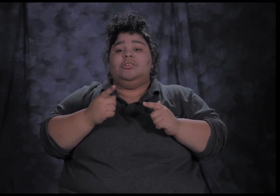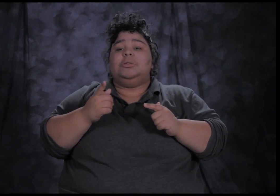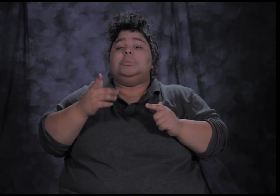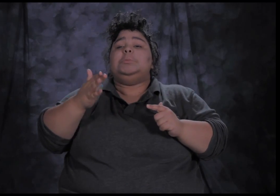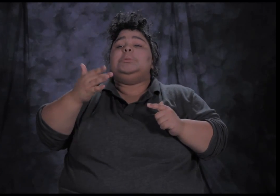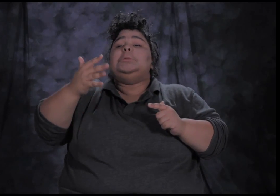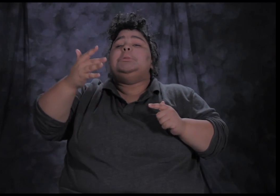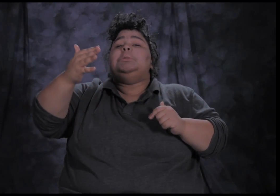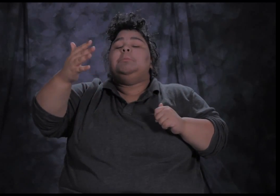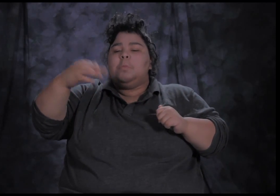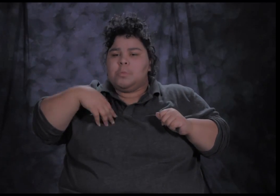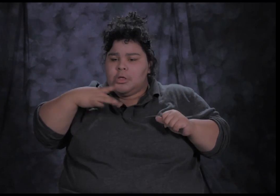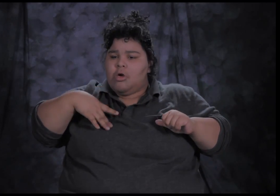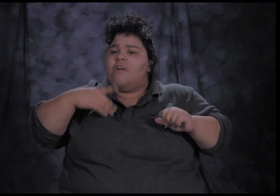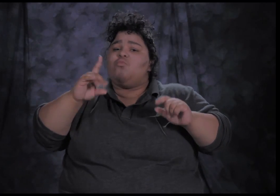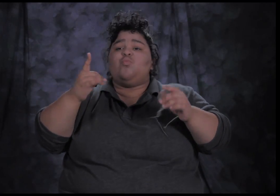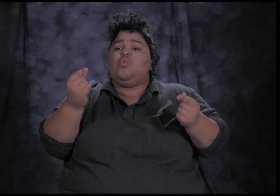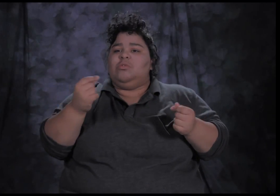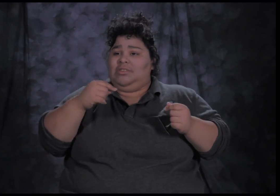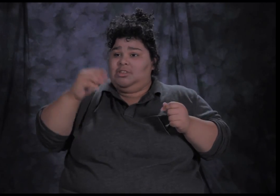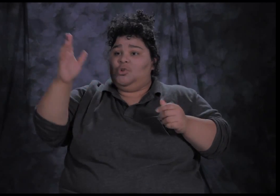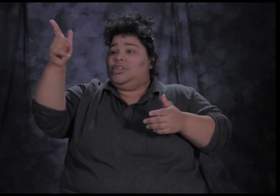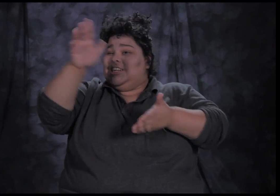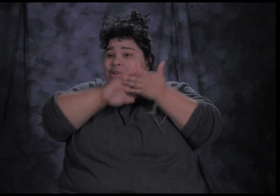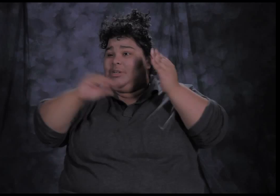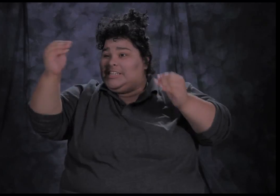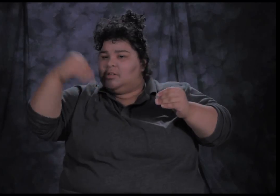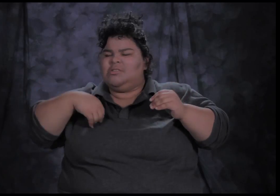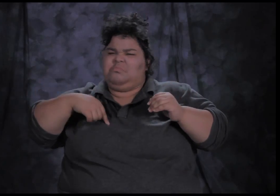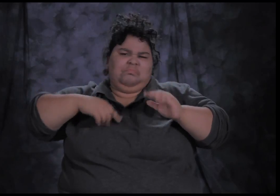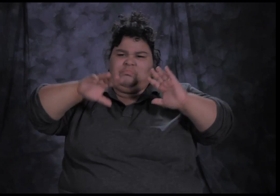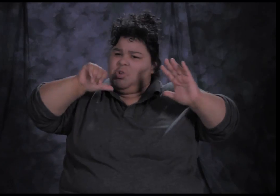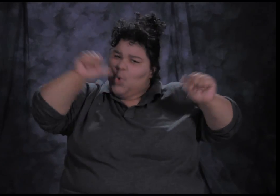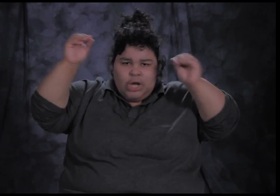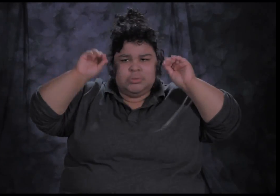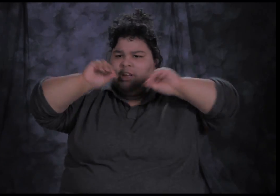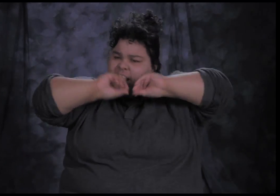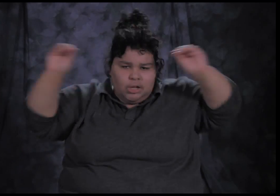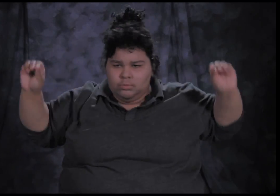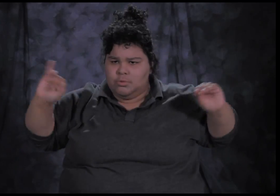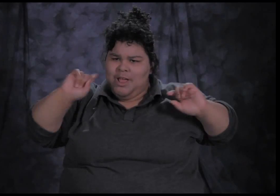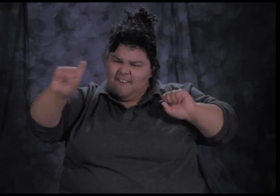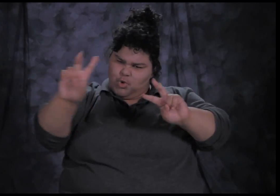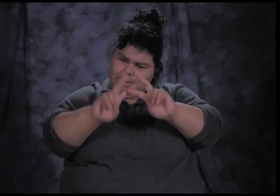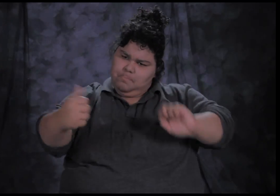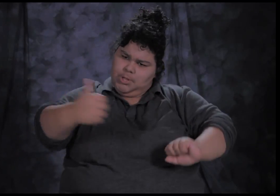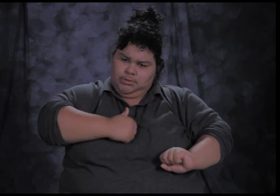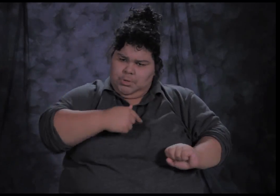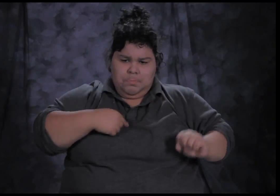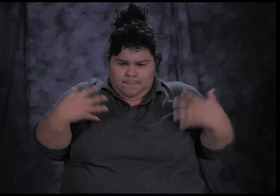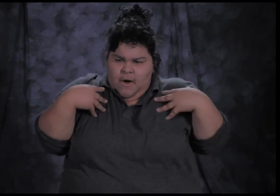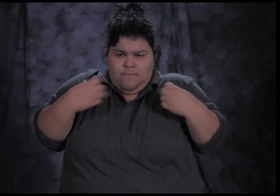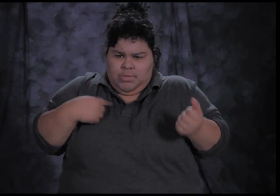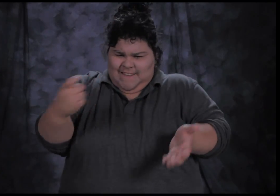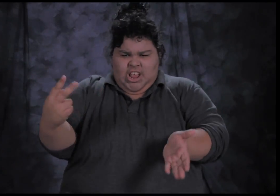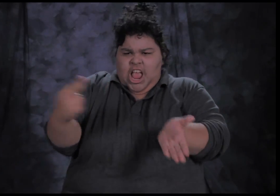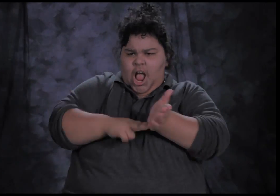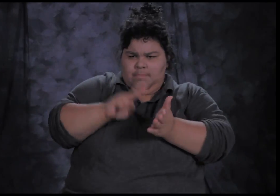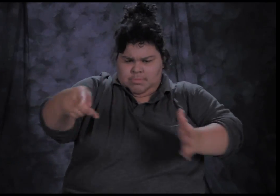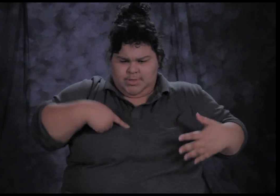so much and it had just hit me when I got there. And I was trying to let out all these feelings and express everything, all the anger,